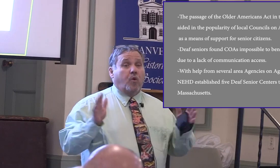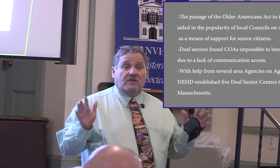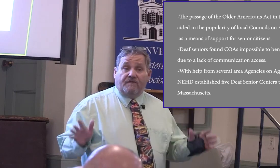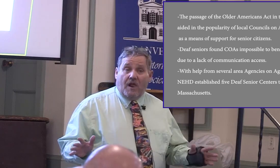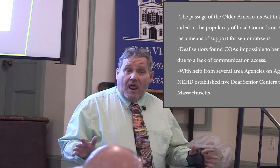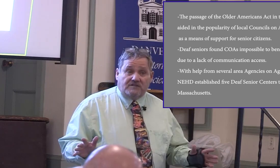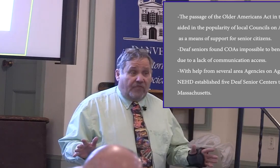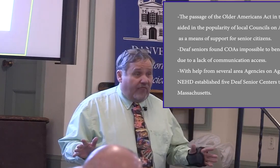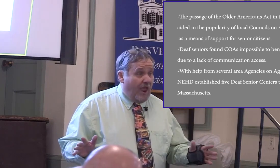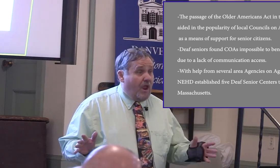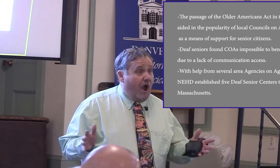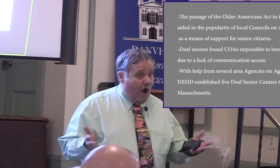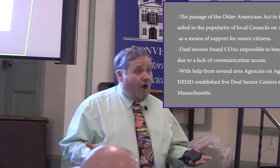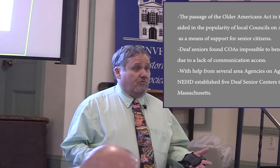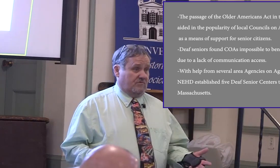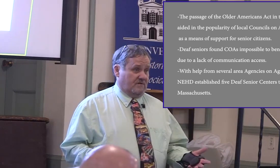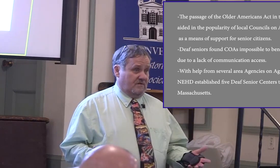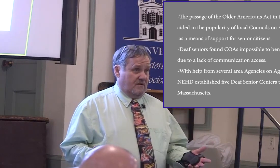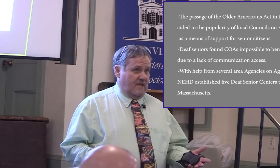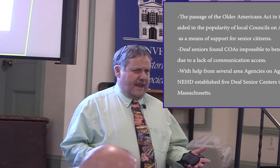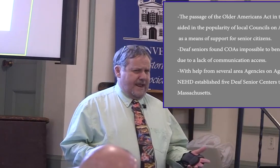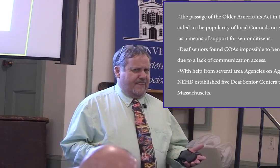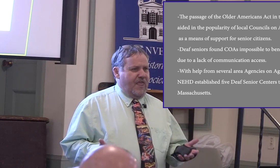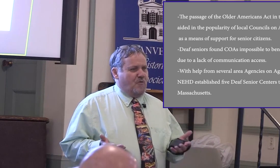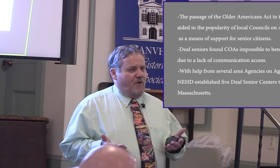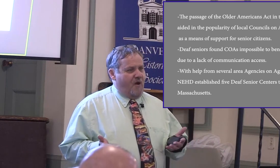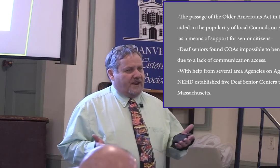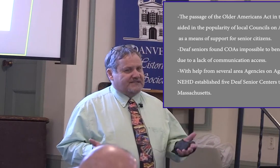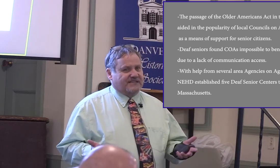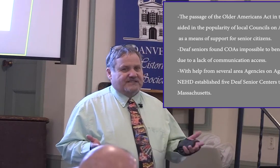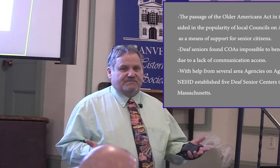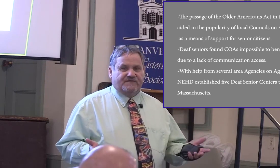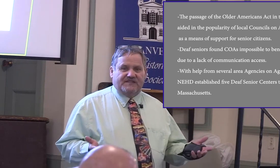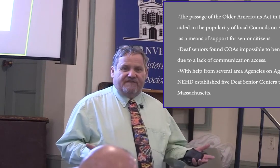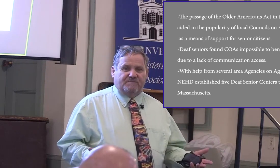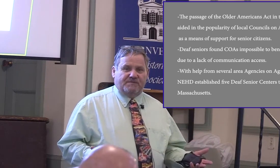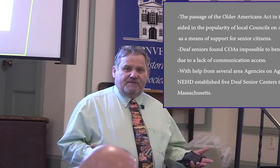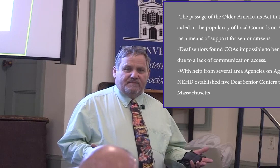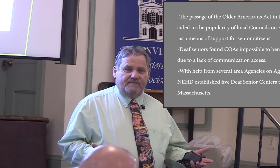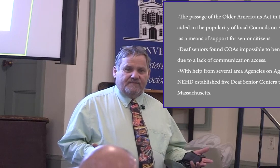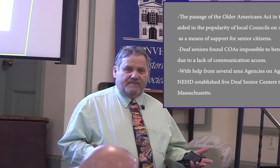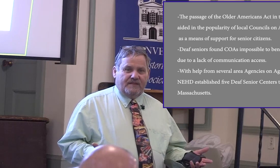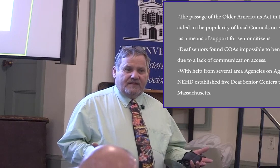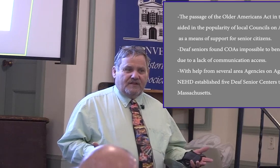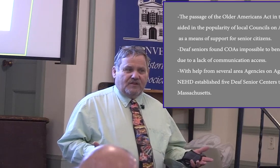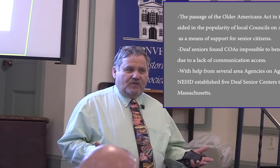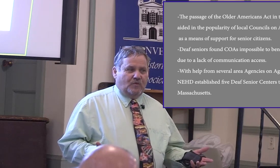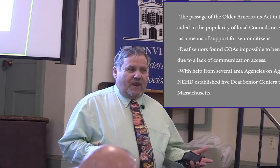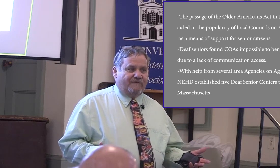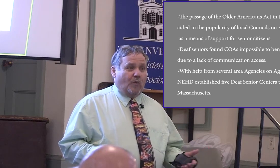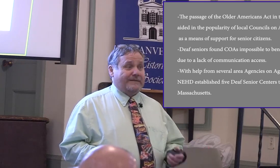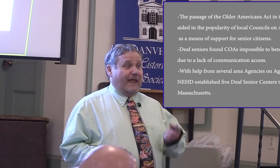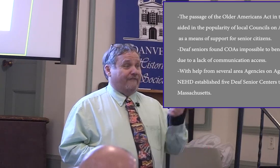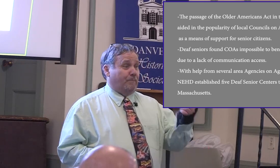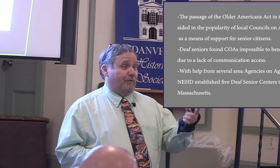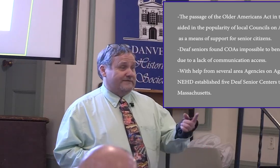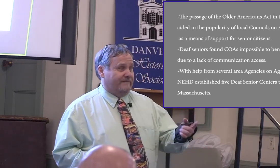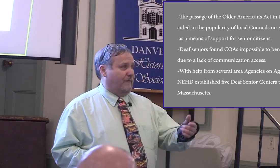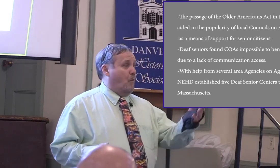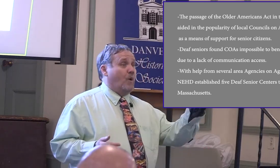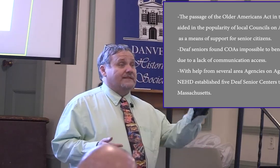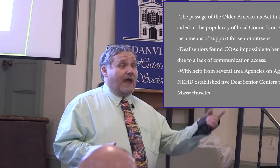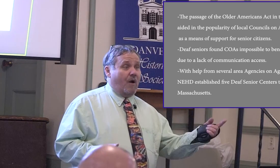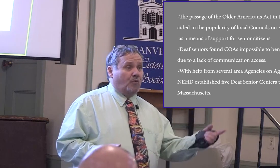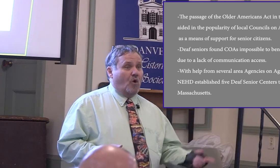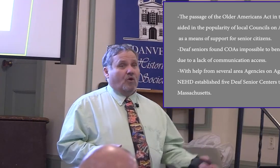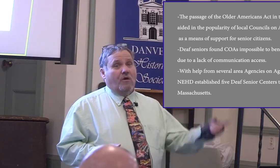As wonderful as they are, they were not accessible for deaf people. You would have one deaf person